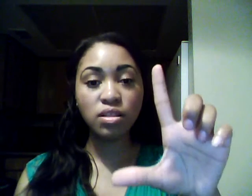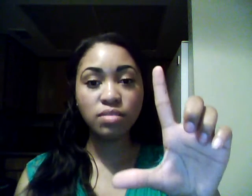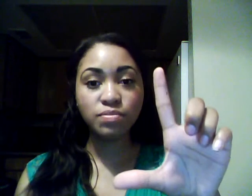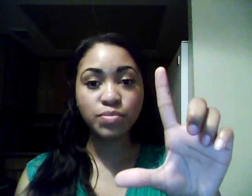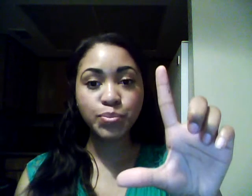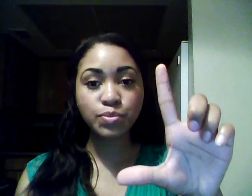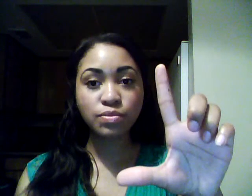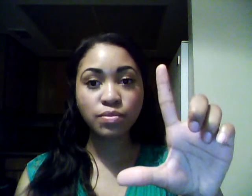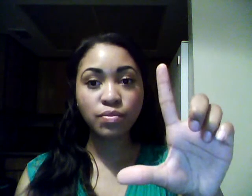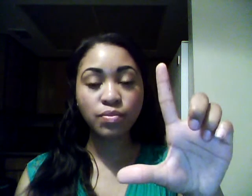L.